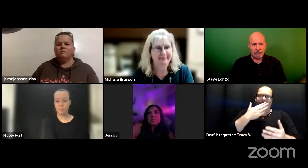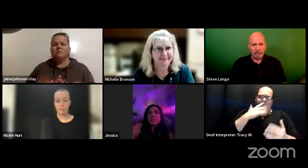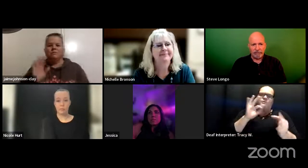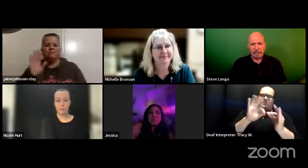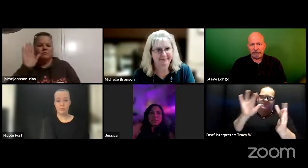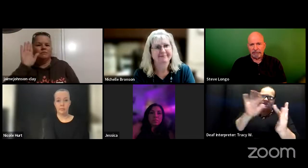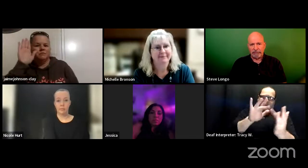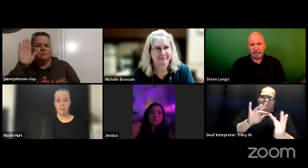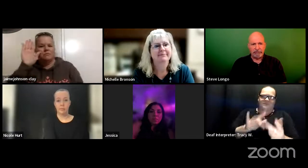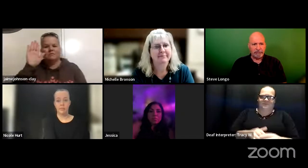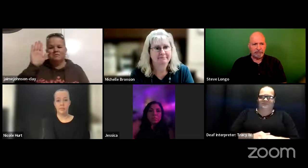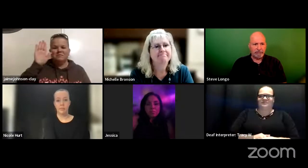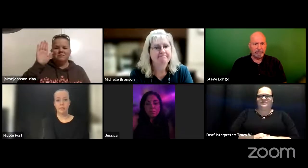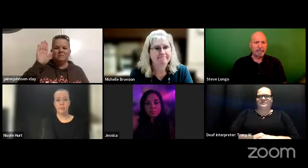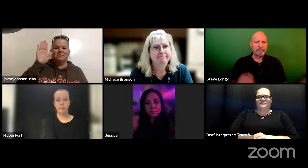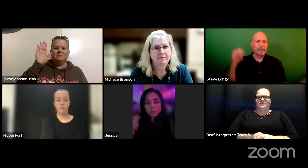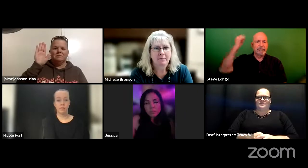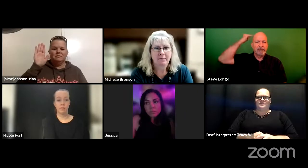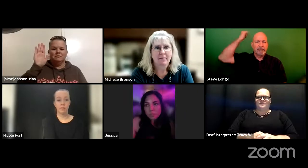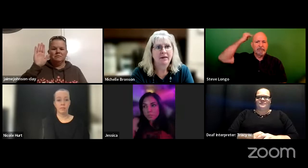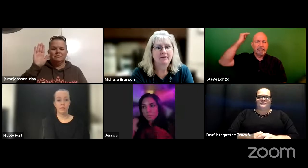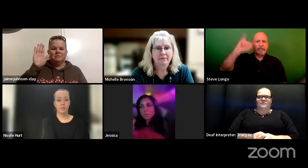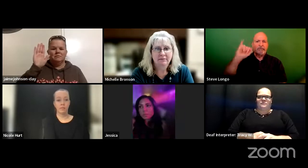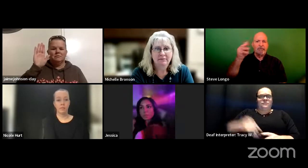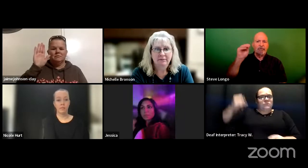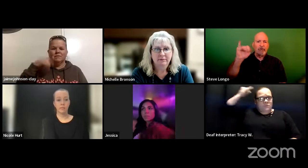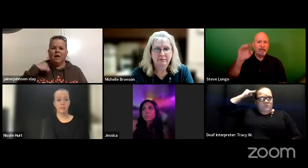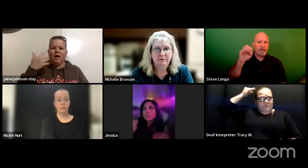Thank you. Yeah, be in touch with her. Yeah.